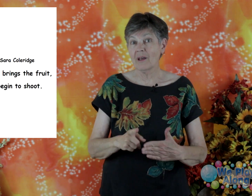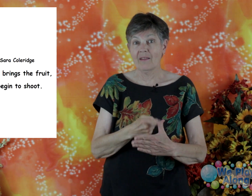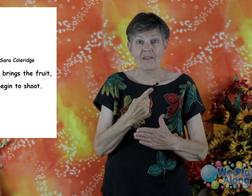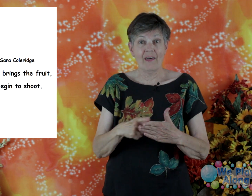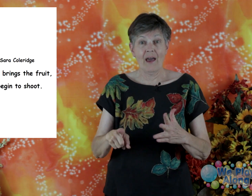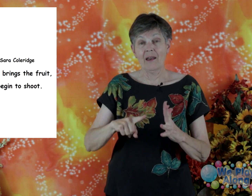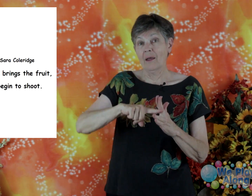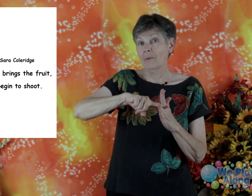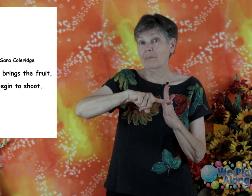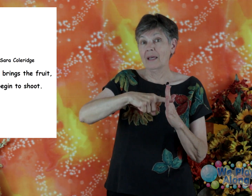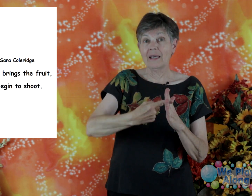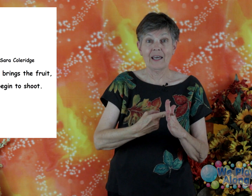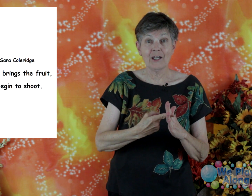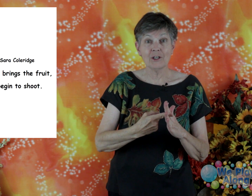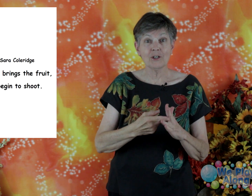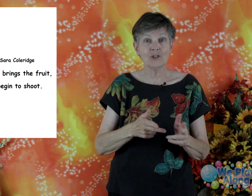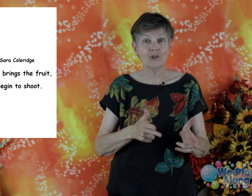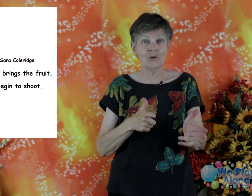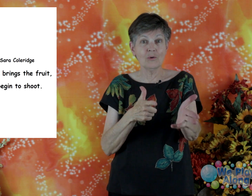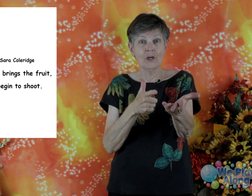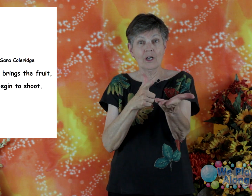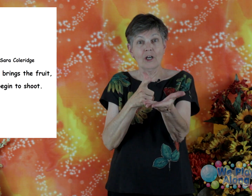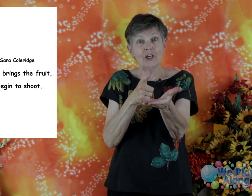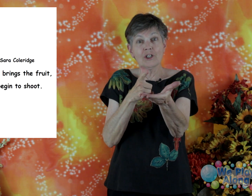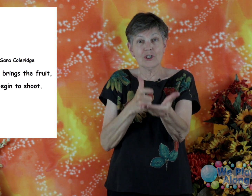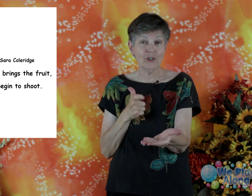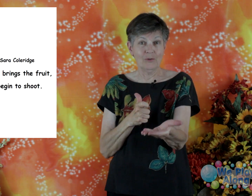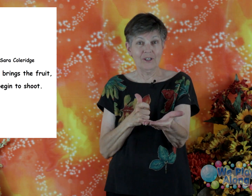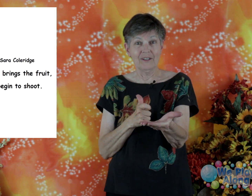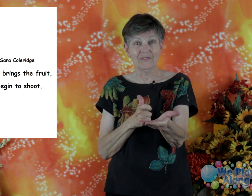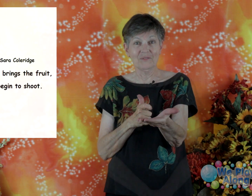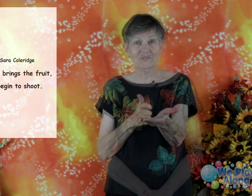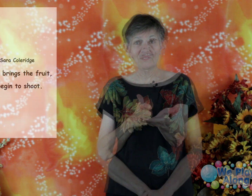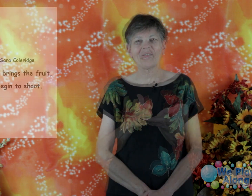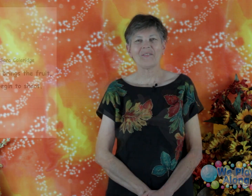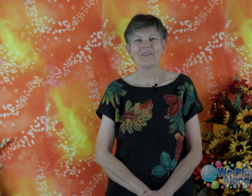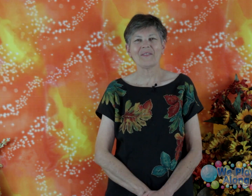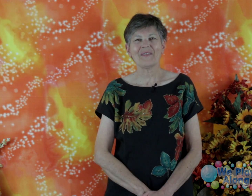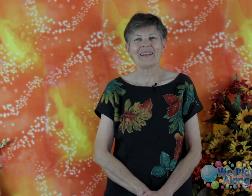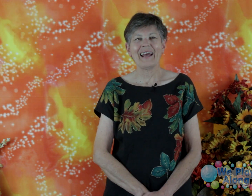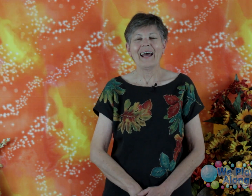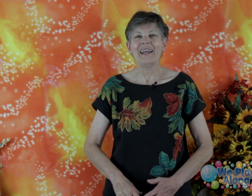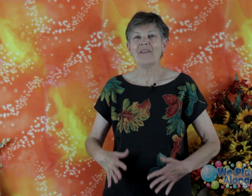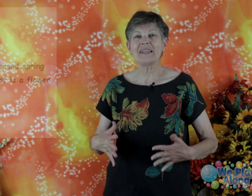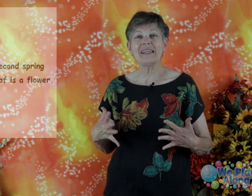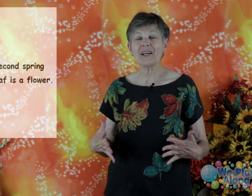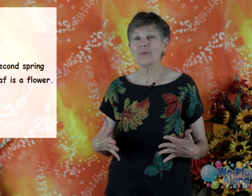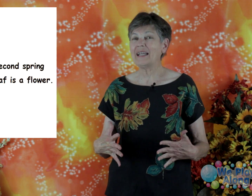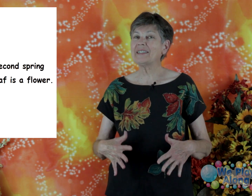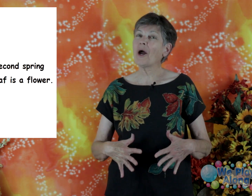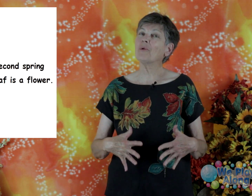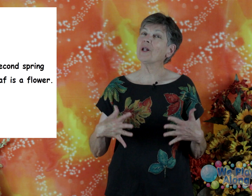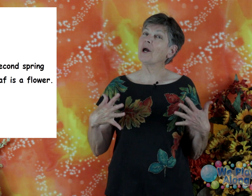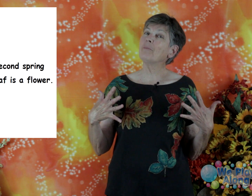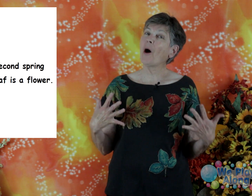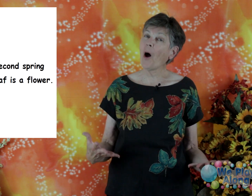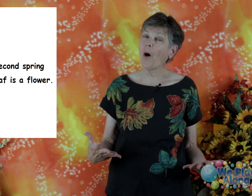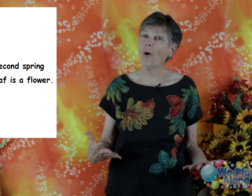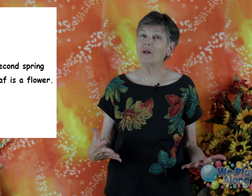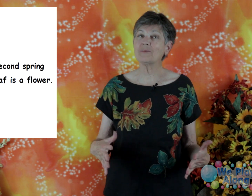Sportsmen then begin to shoot. Now this next one, it's not really a poem, it's more